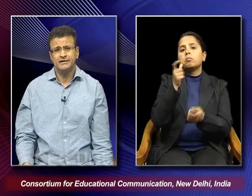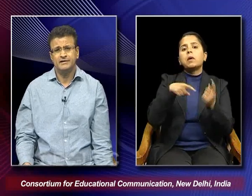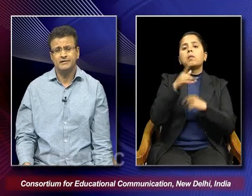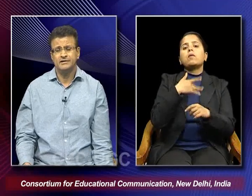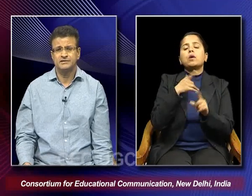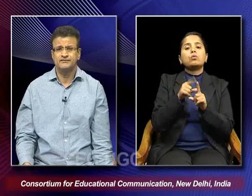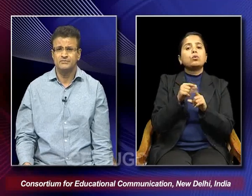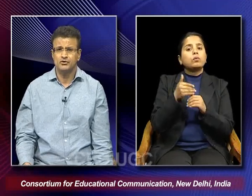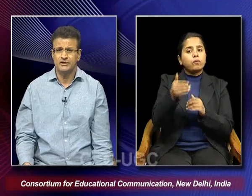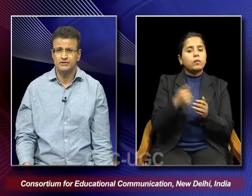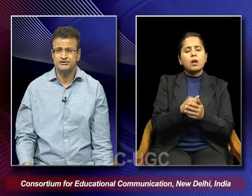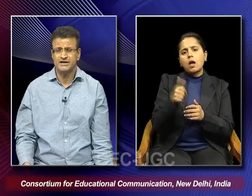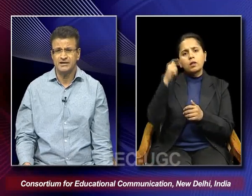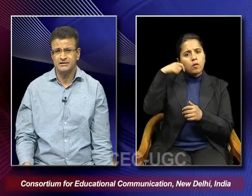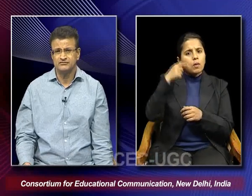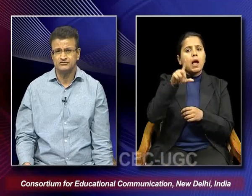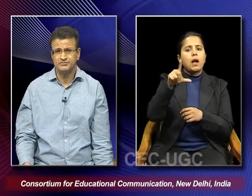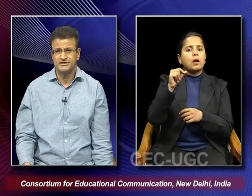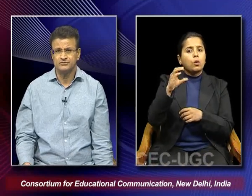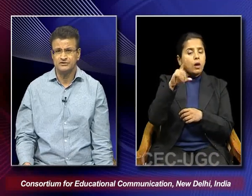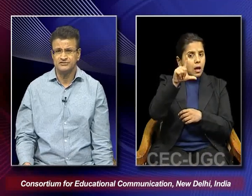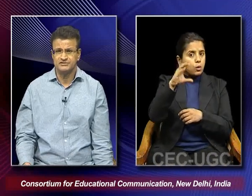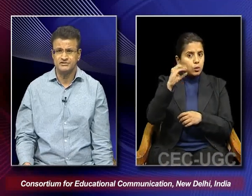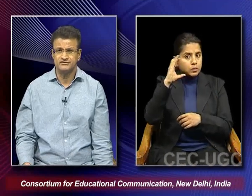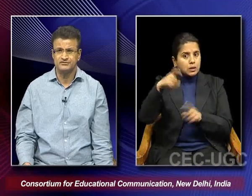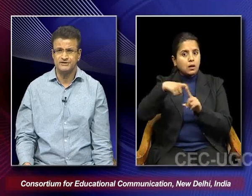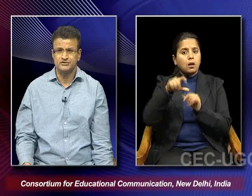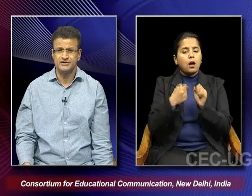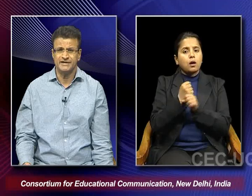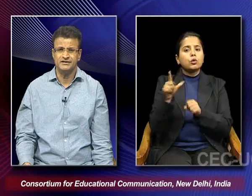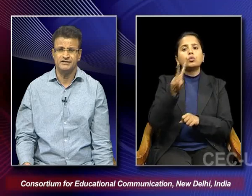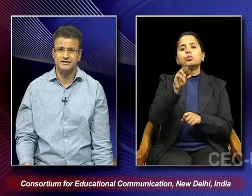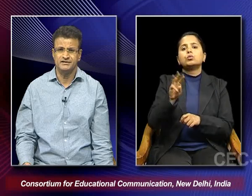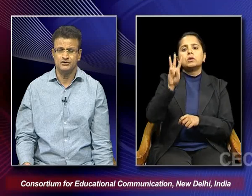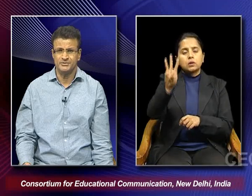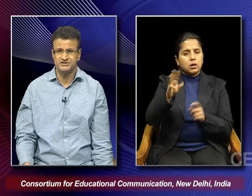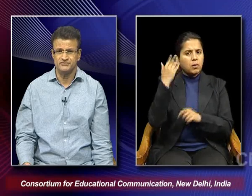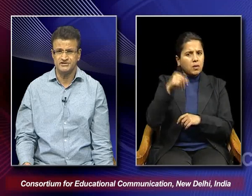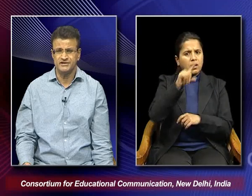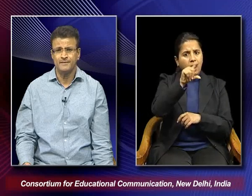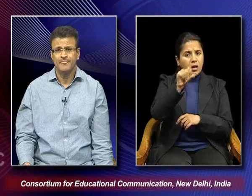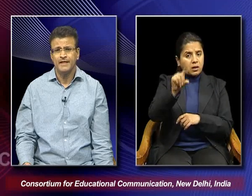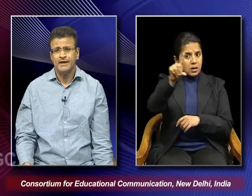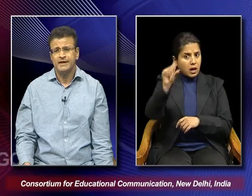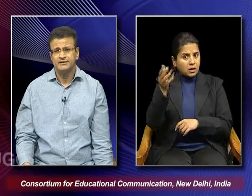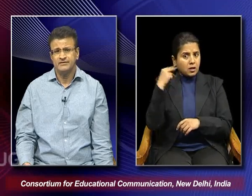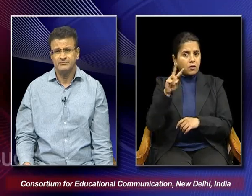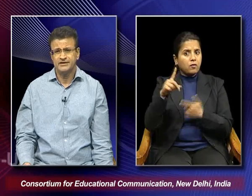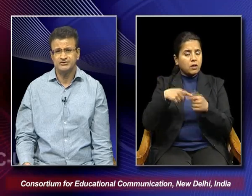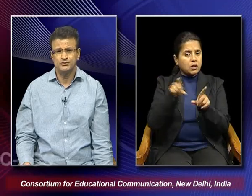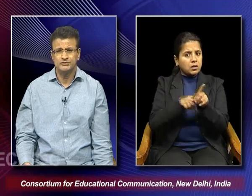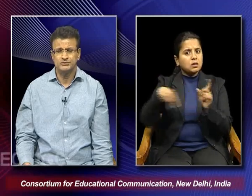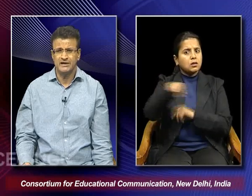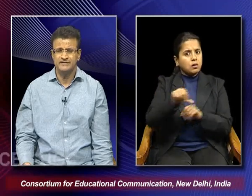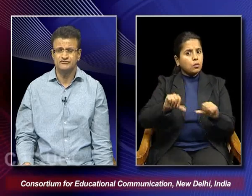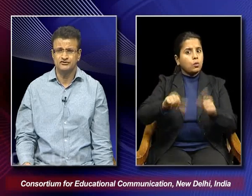Then another film called LOC Kargil, which was made in 2003, which was based on the 1919 Operation Vijay, and the film takes